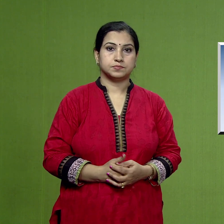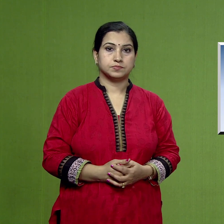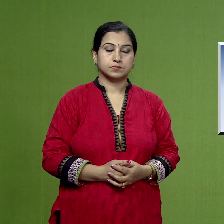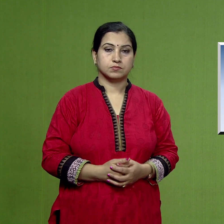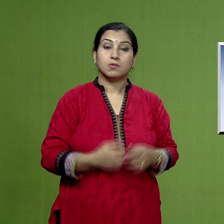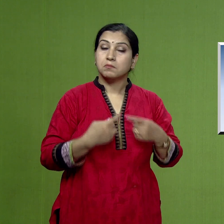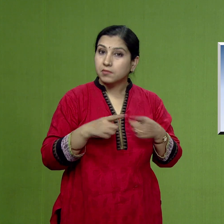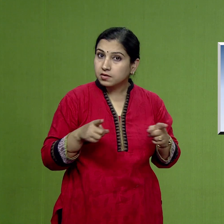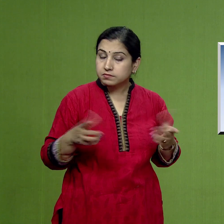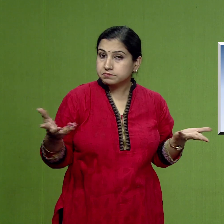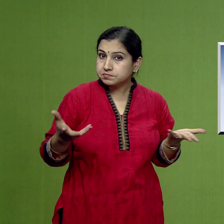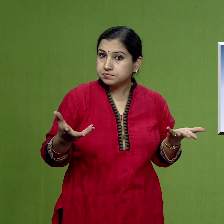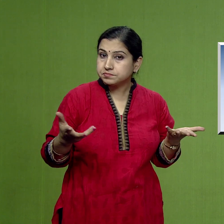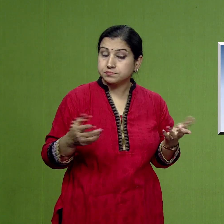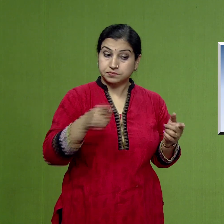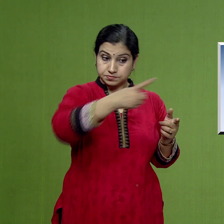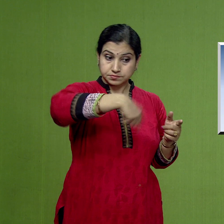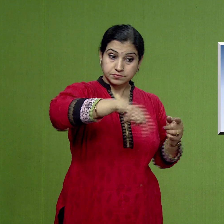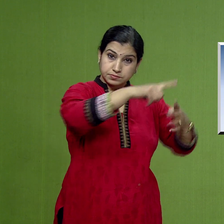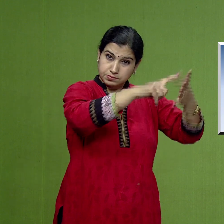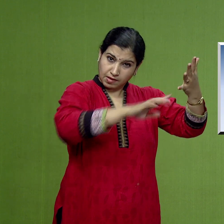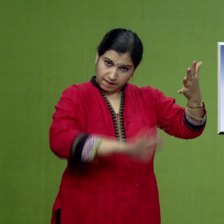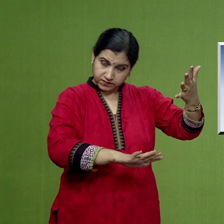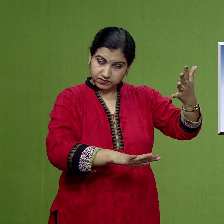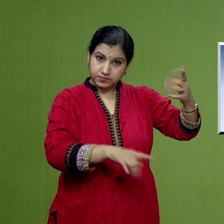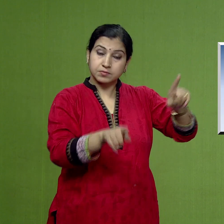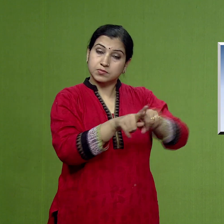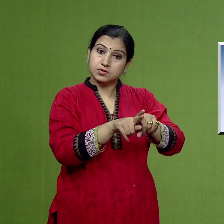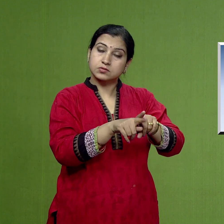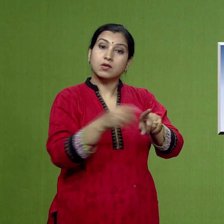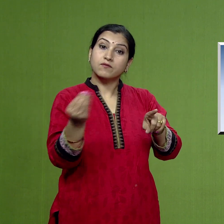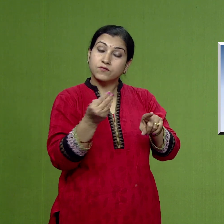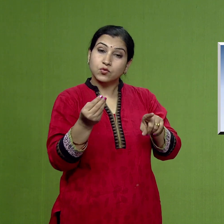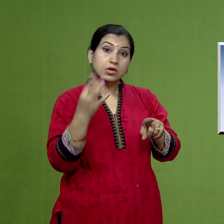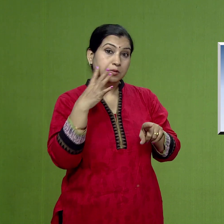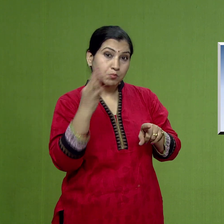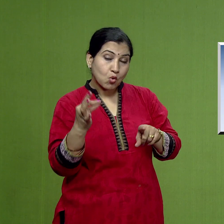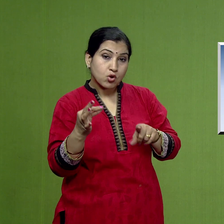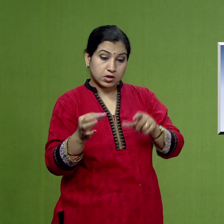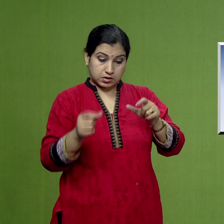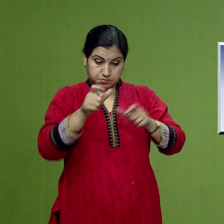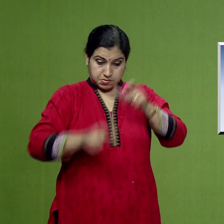But besides these, there are key population